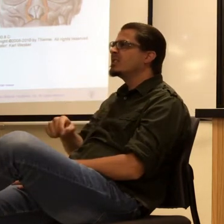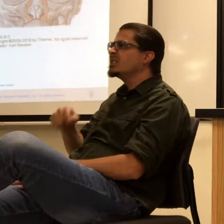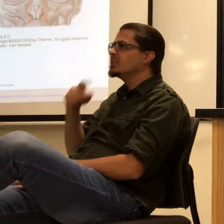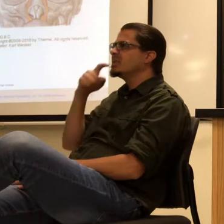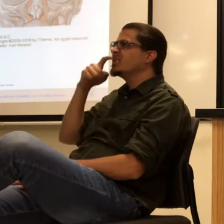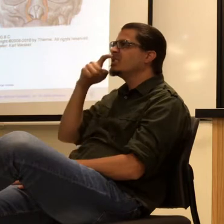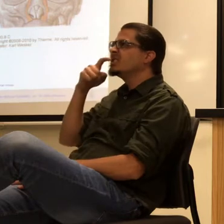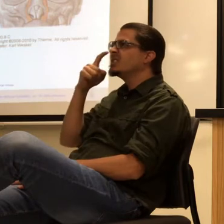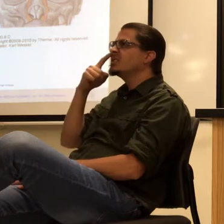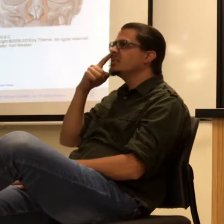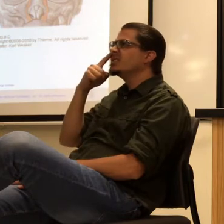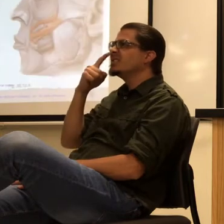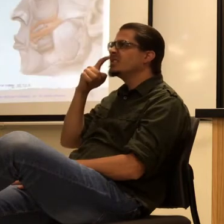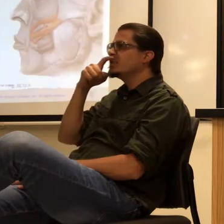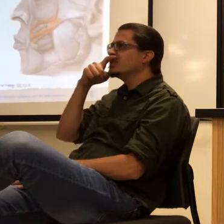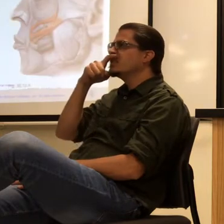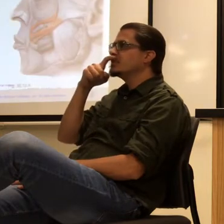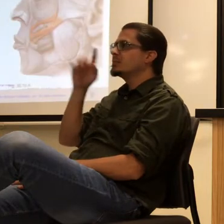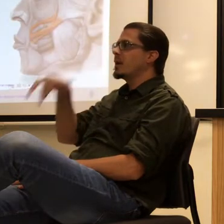guess.